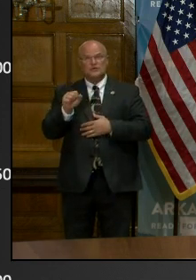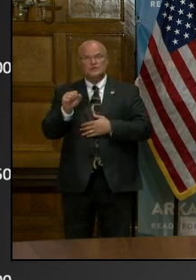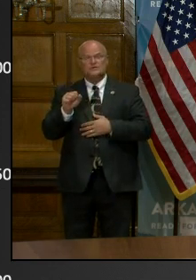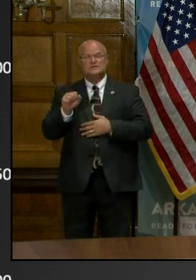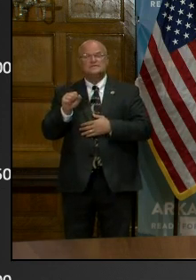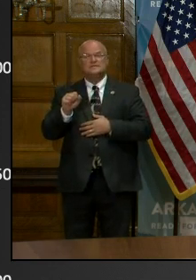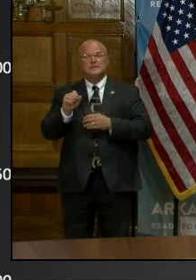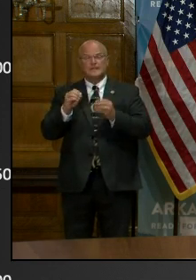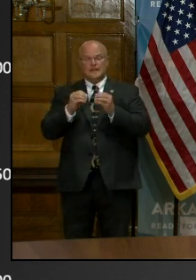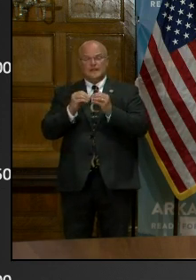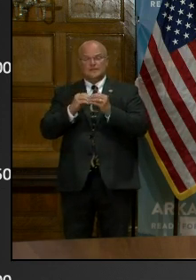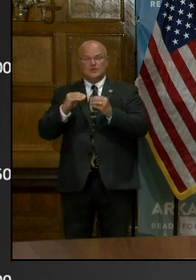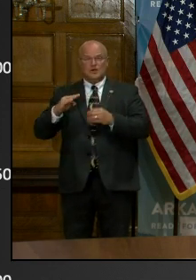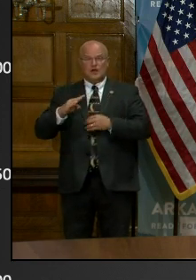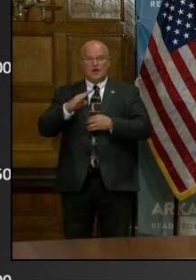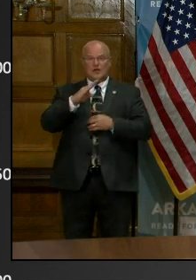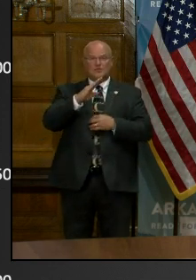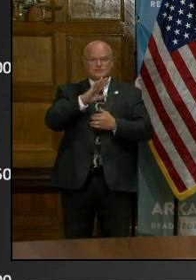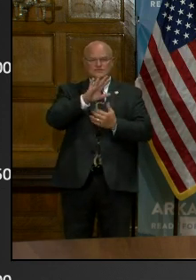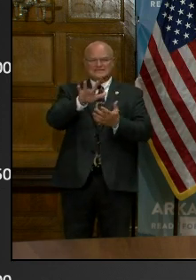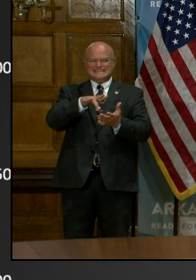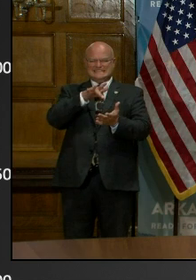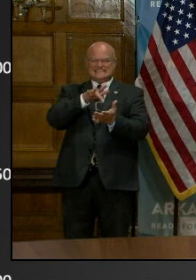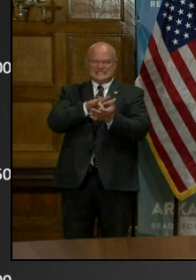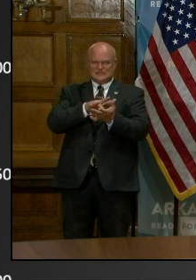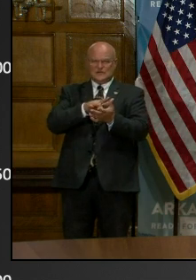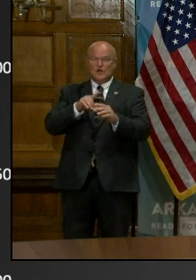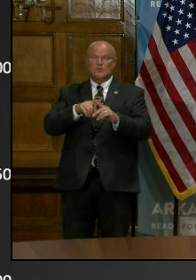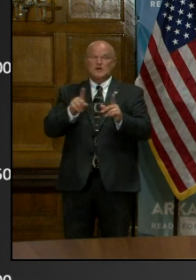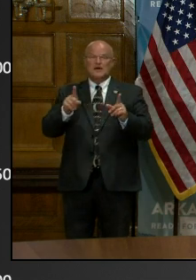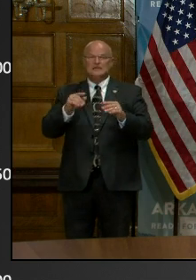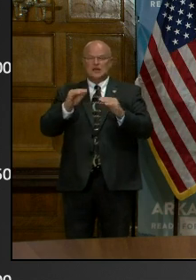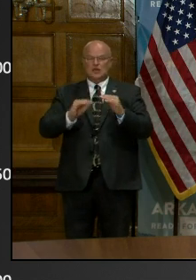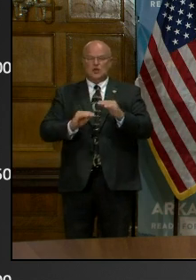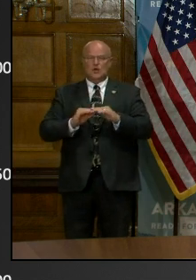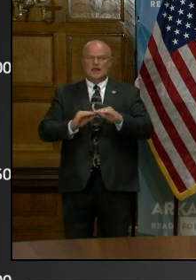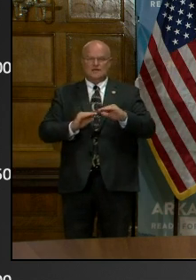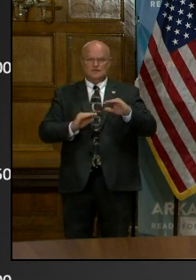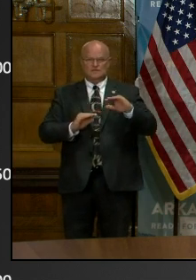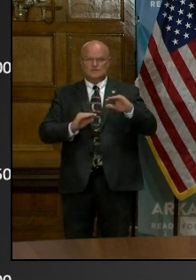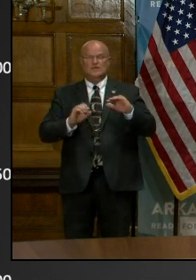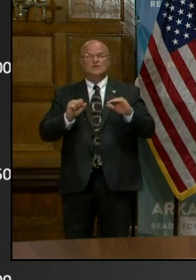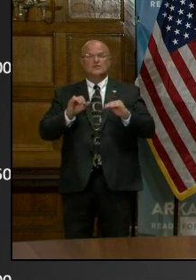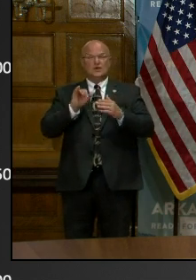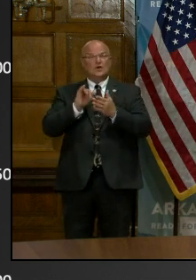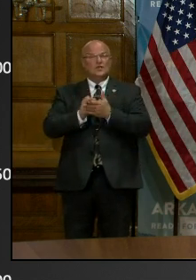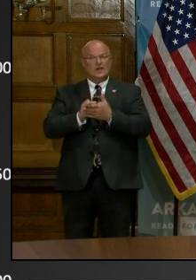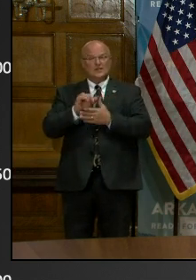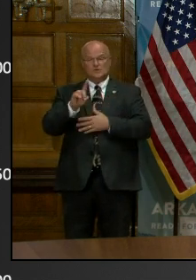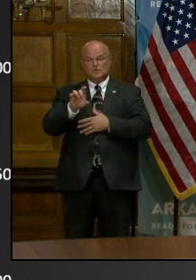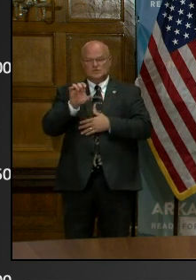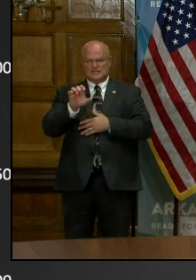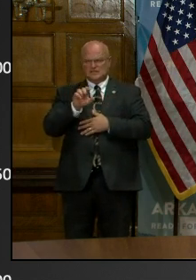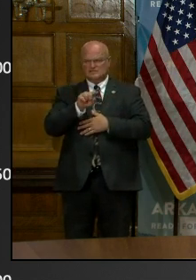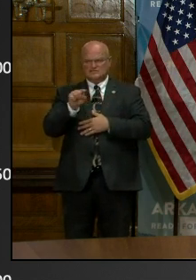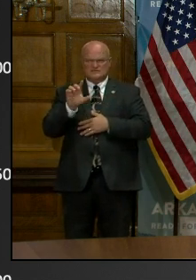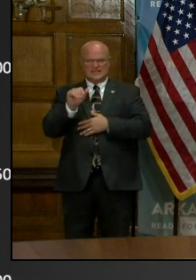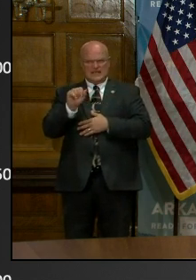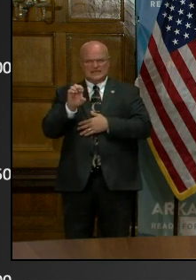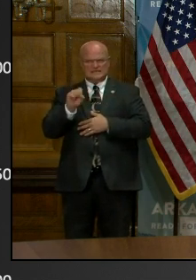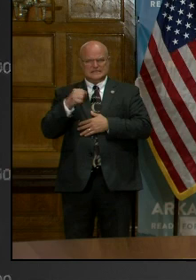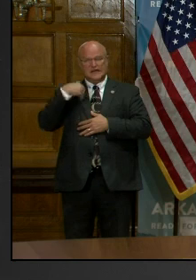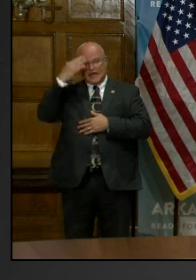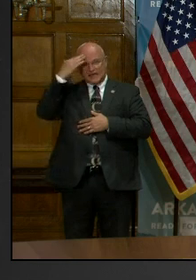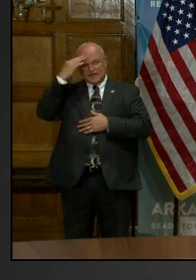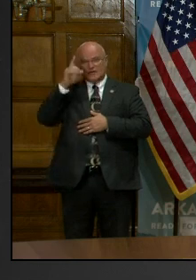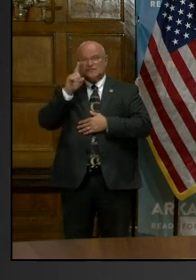that's on the more upward trend is the central region, but it is at a lower level. And so that's at 100 and some cases. And I